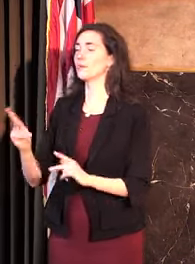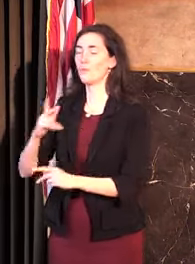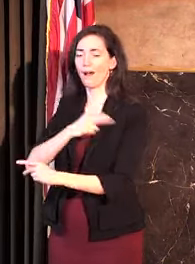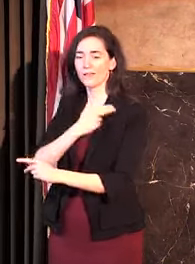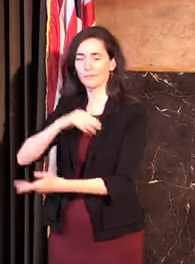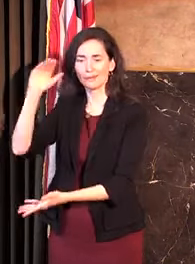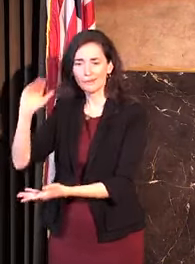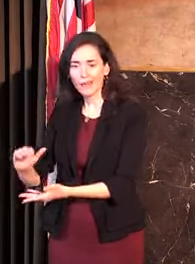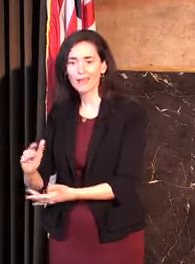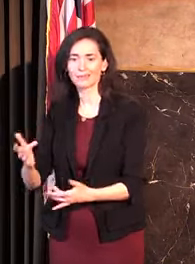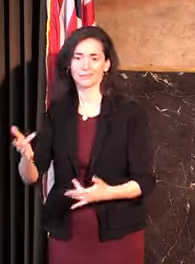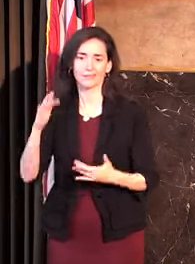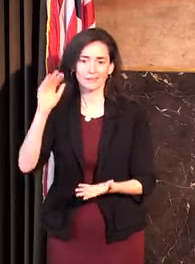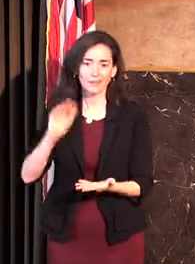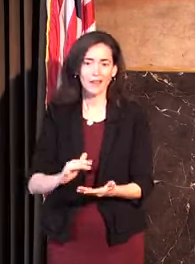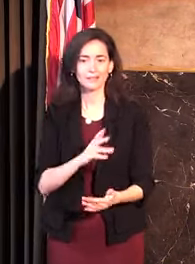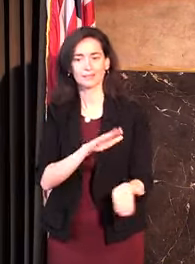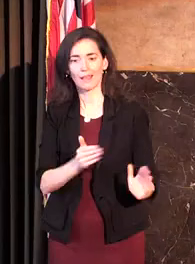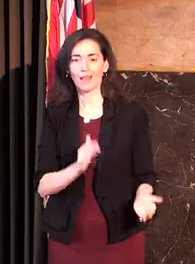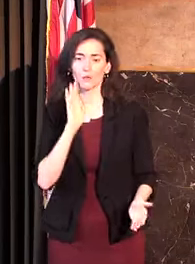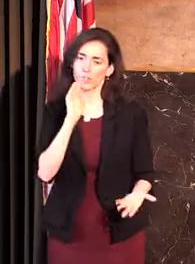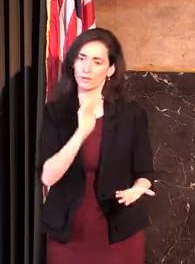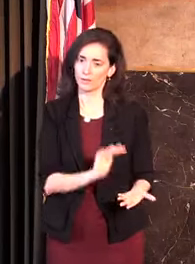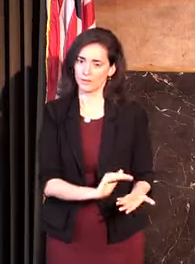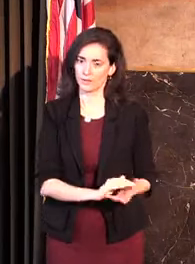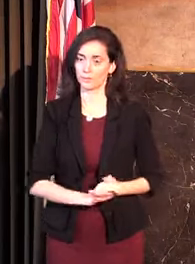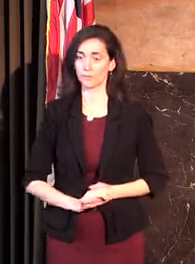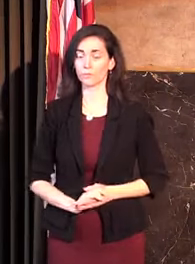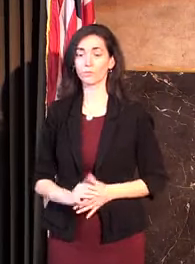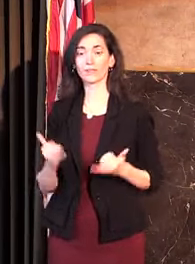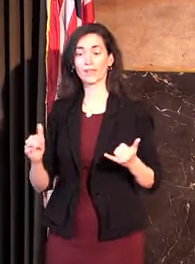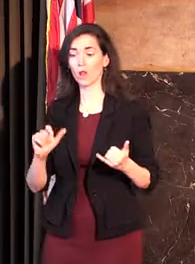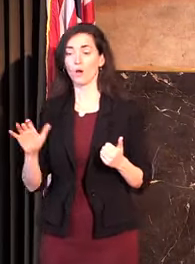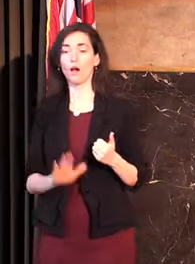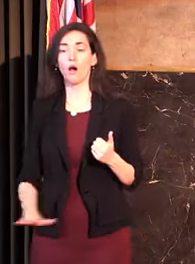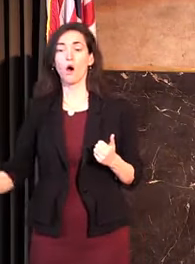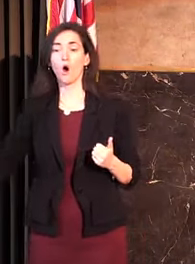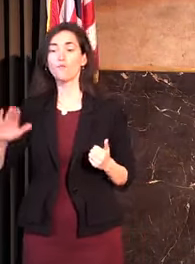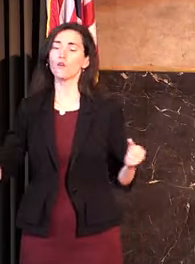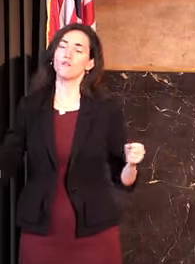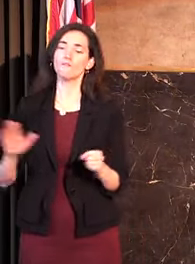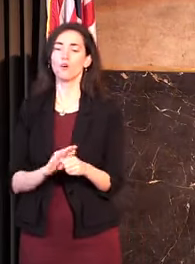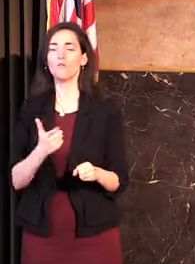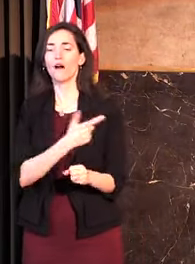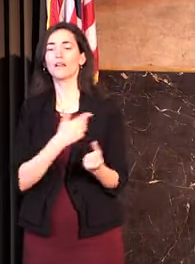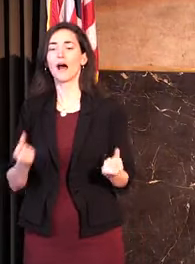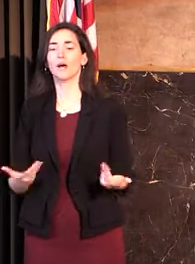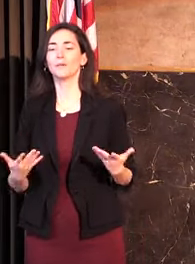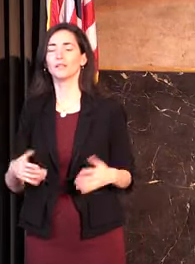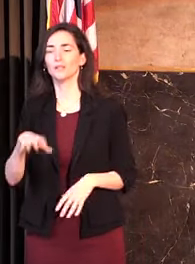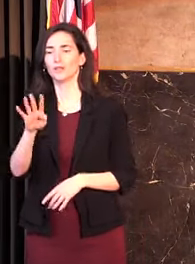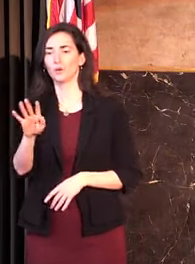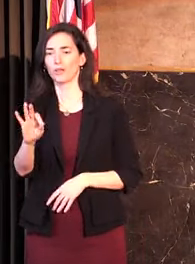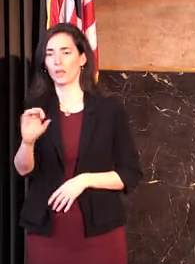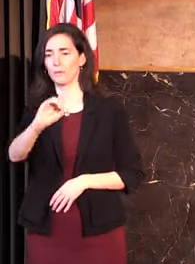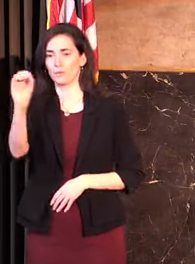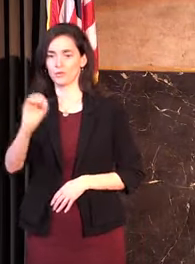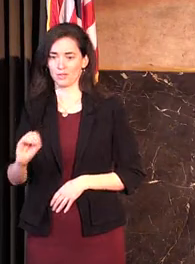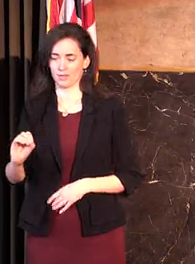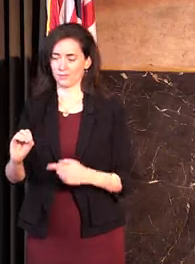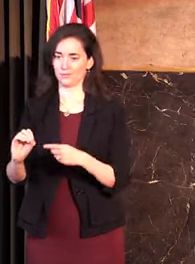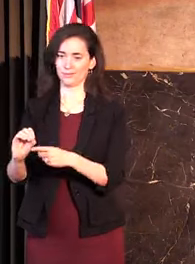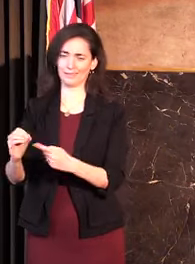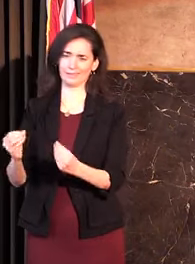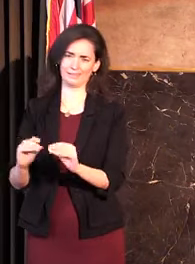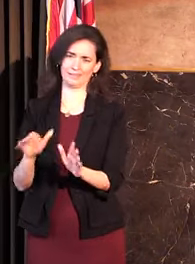around 49% of Louisiana's population is fully vaccinated. Clearly, that's